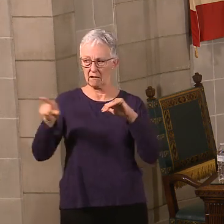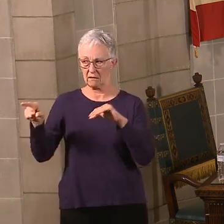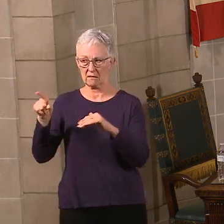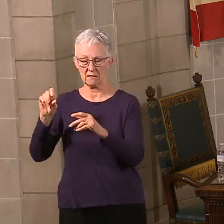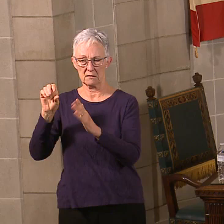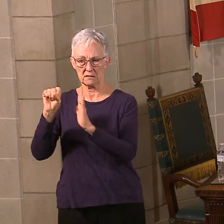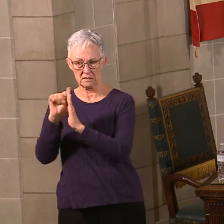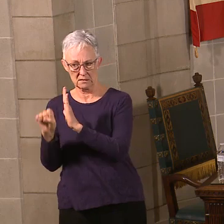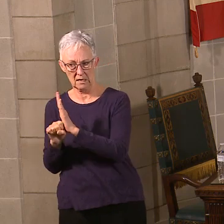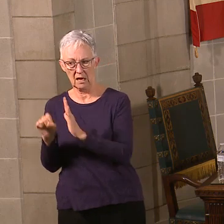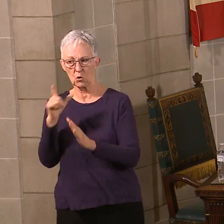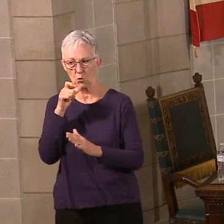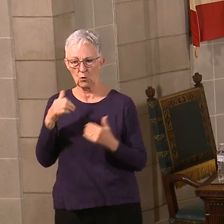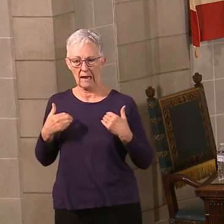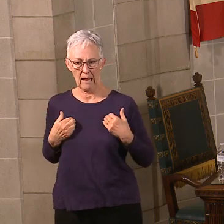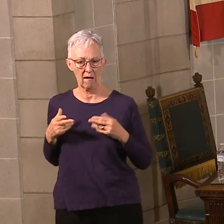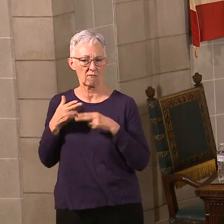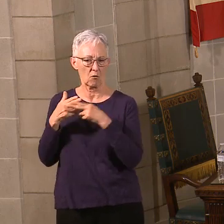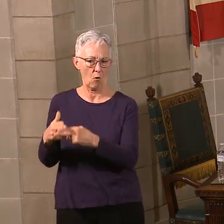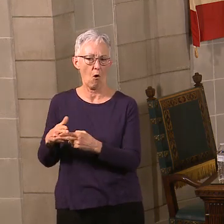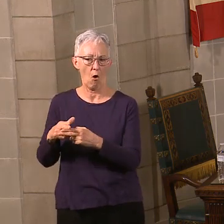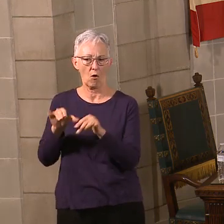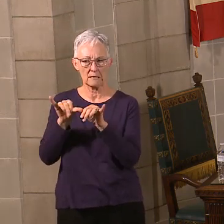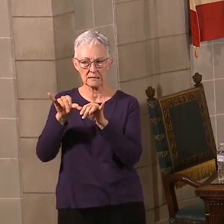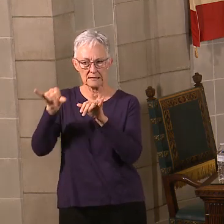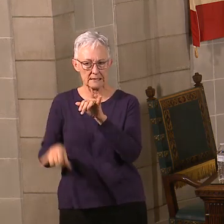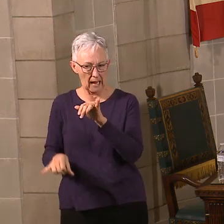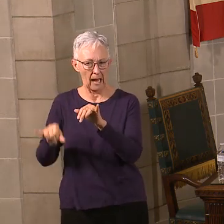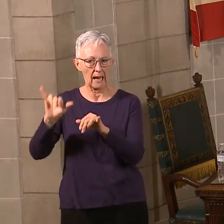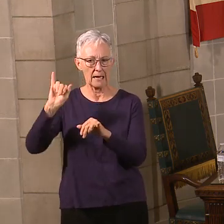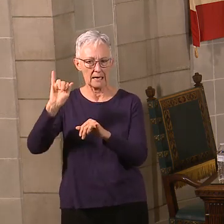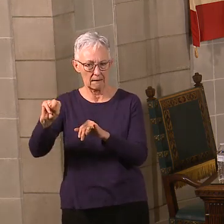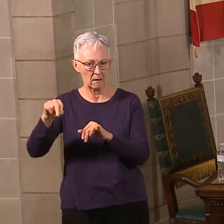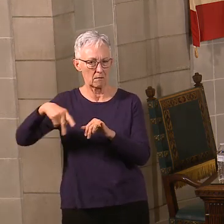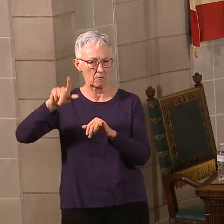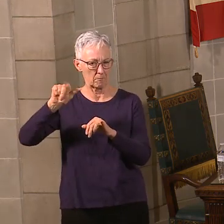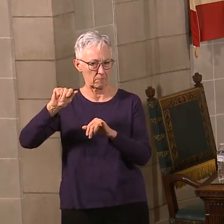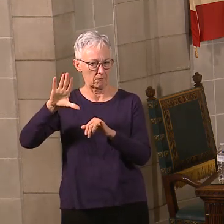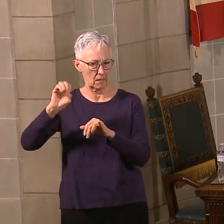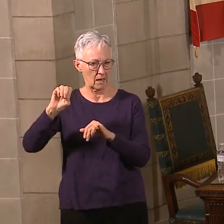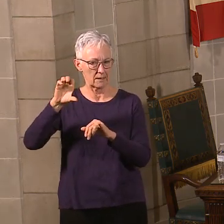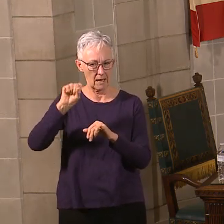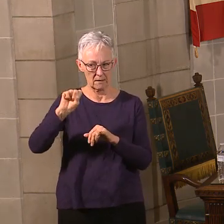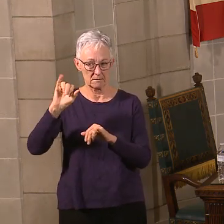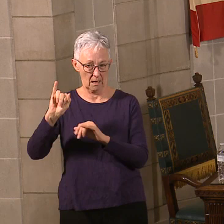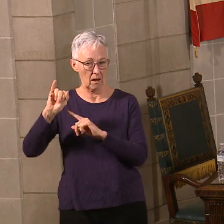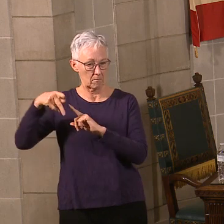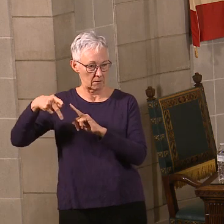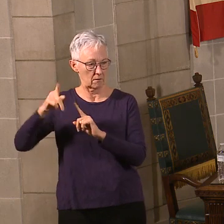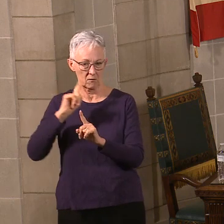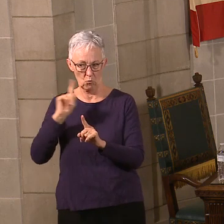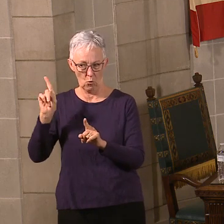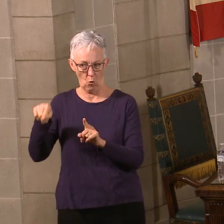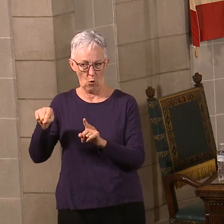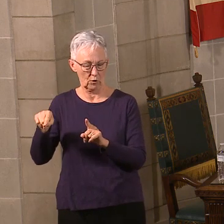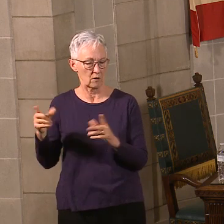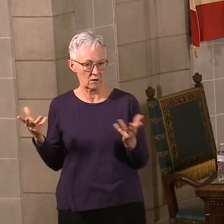stay at home, stay healthy, and stay connected. That's the whole key around these things.